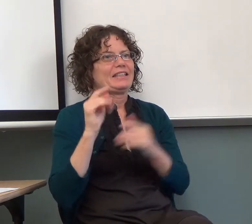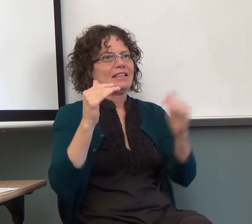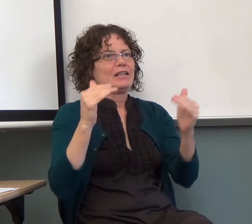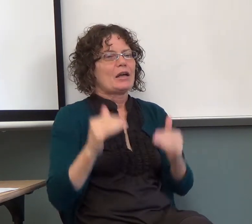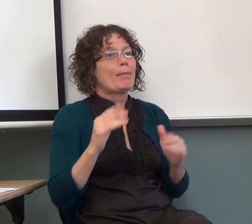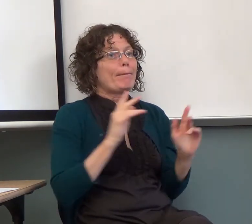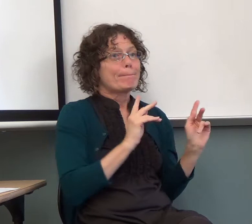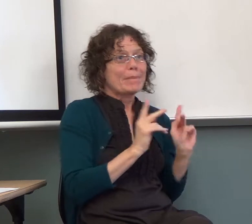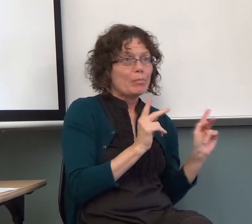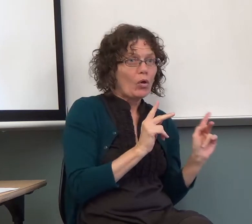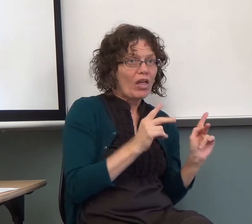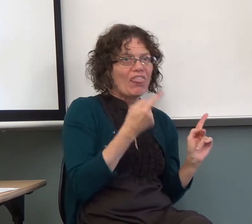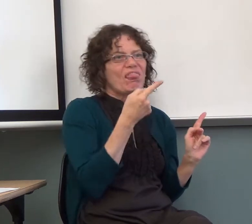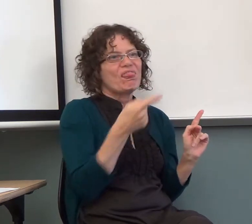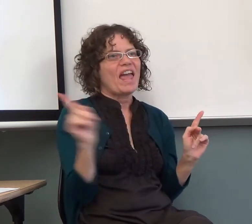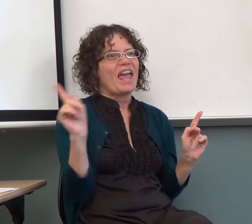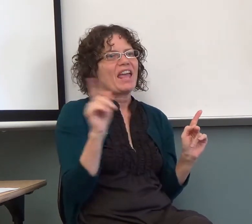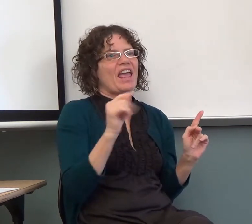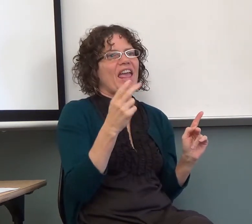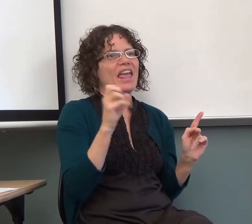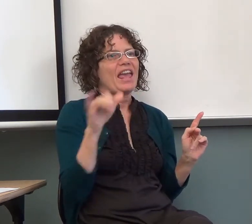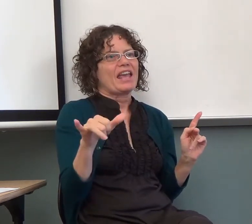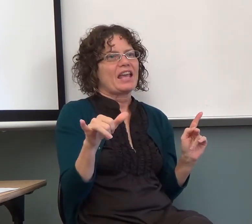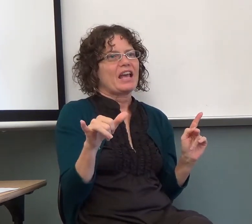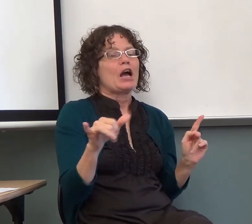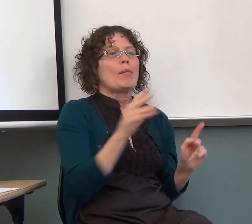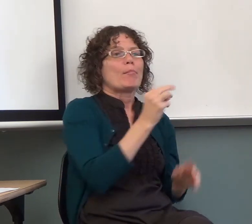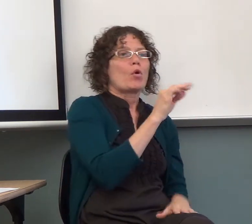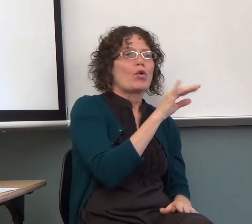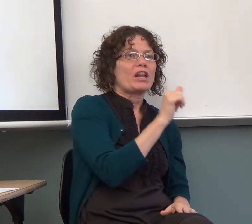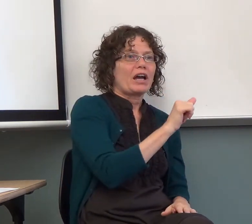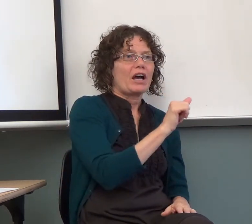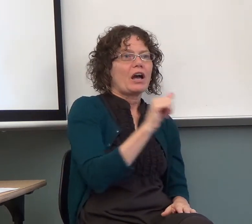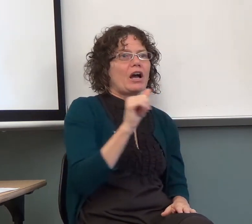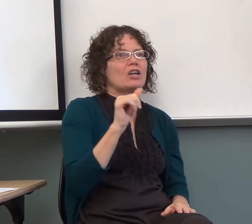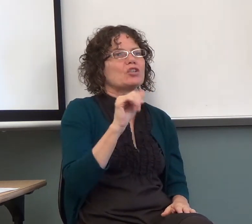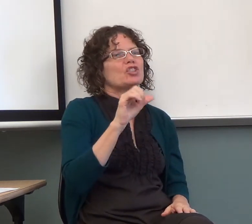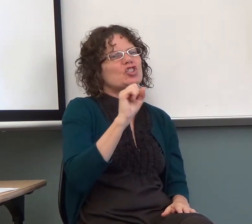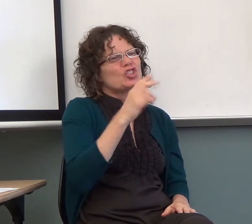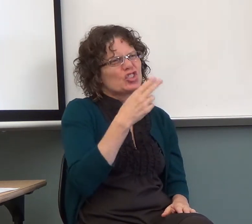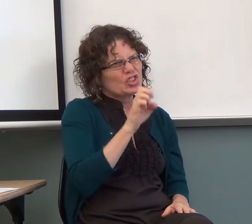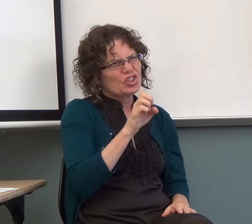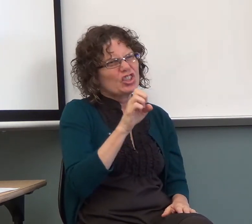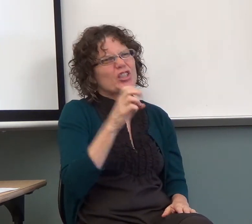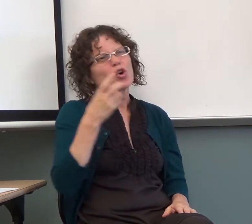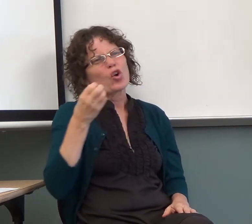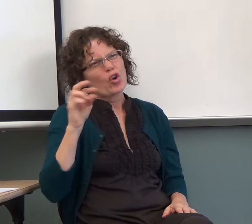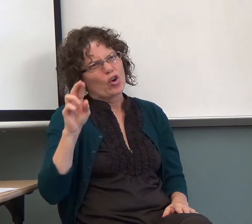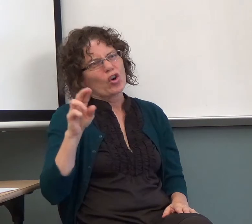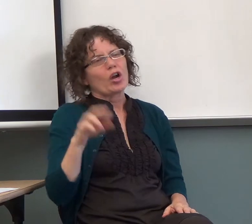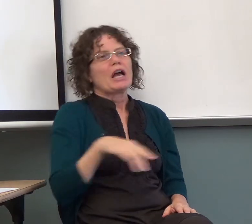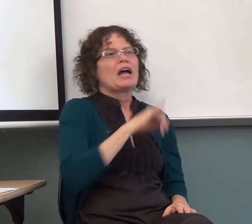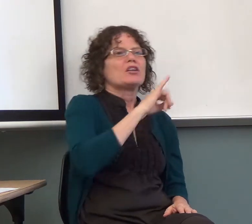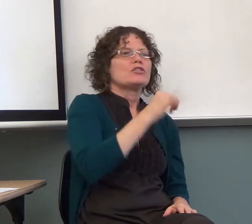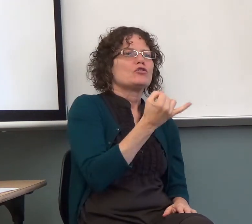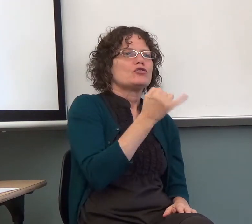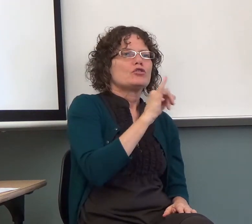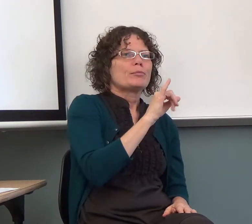People. They. They. There we go. Maria. Her. She. Her or she. There we go. Jim. It. It. How